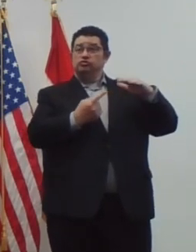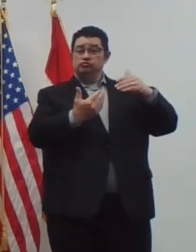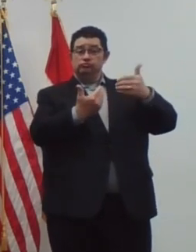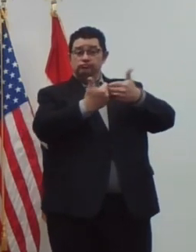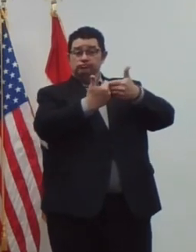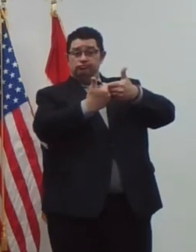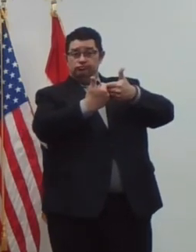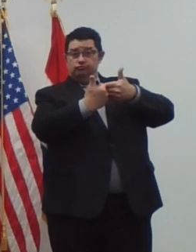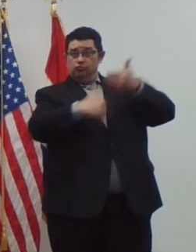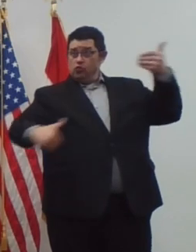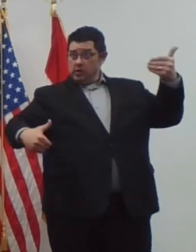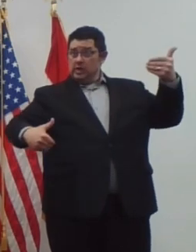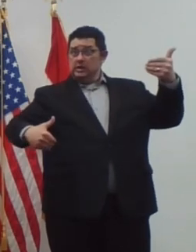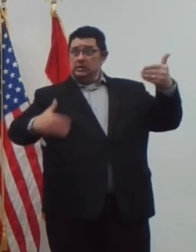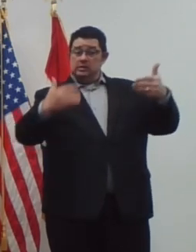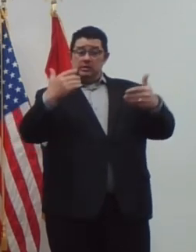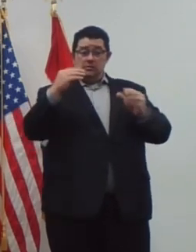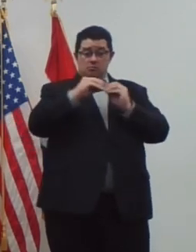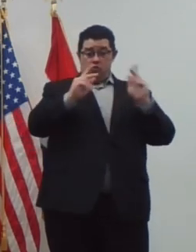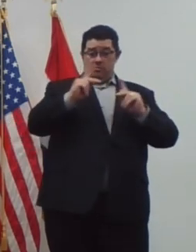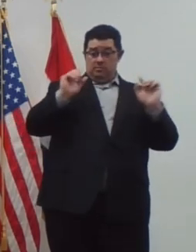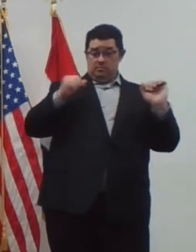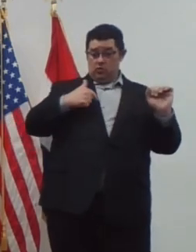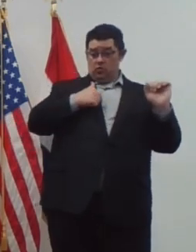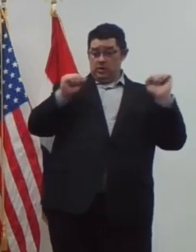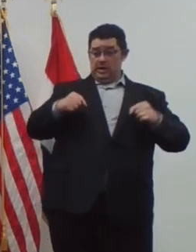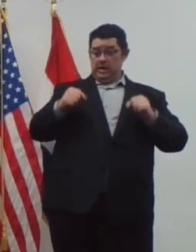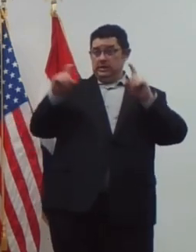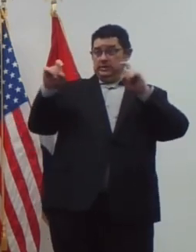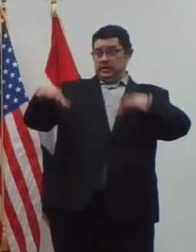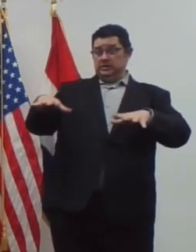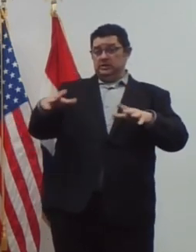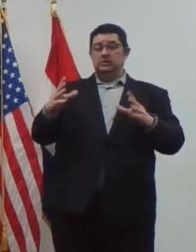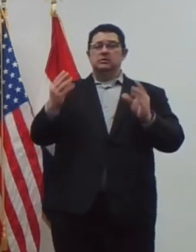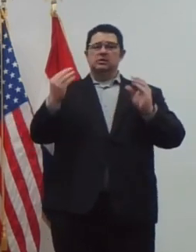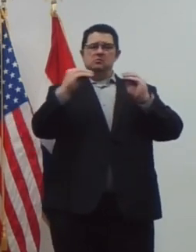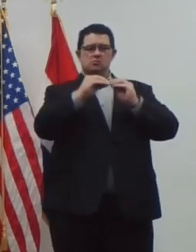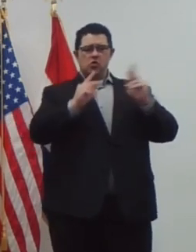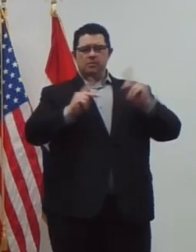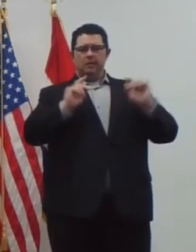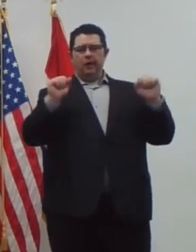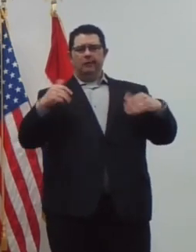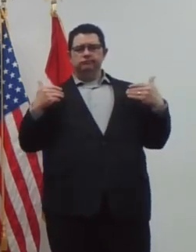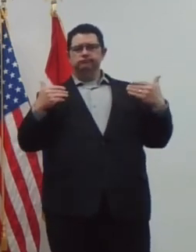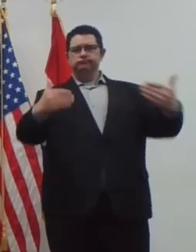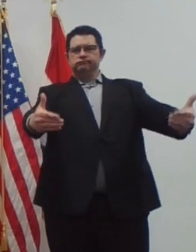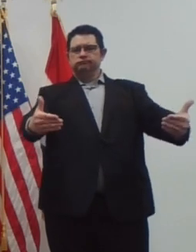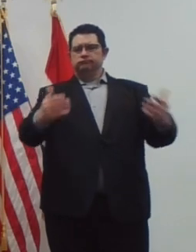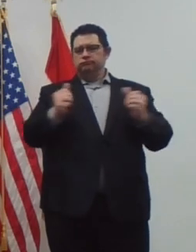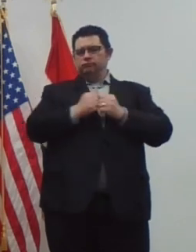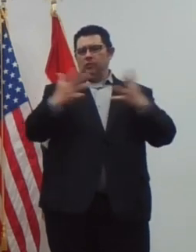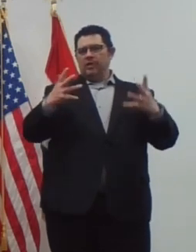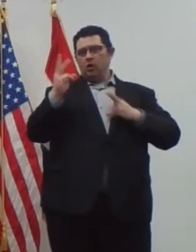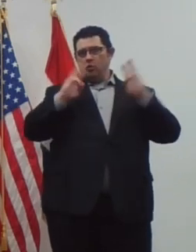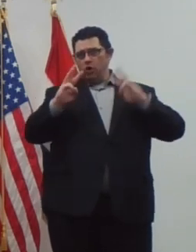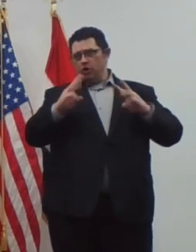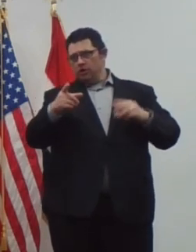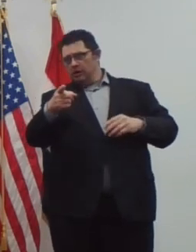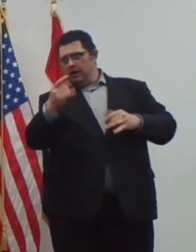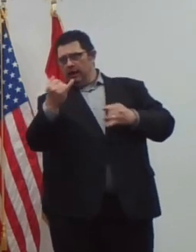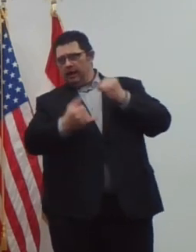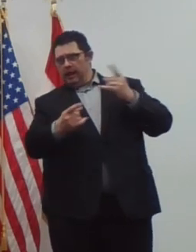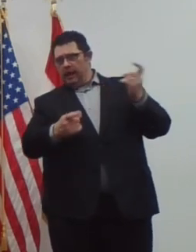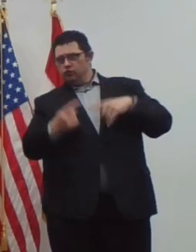And the more people we can get tested, the more folks can move on with their lives without worry. Last question for